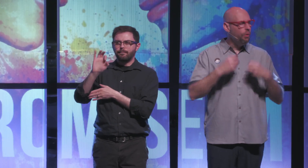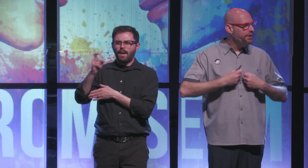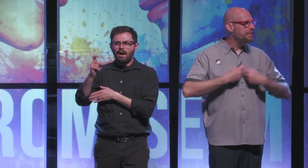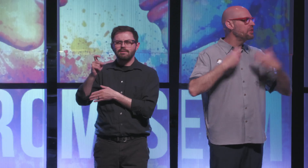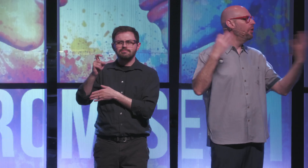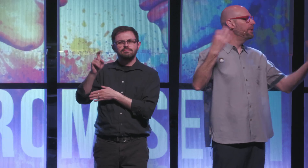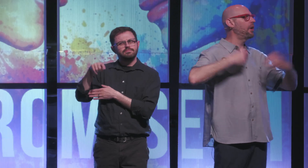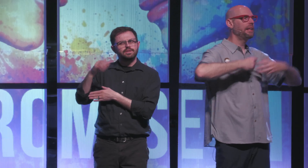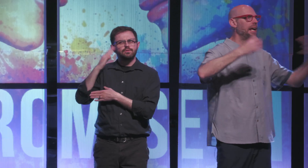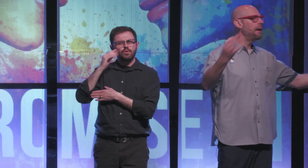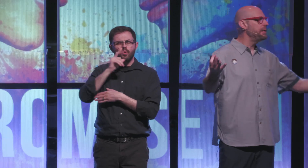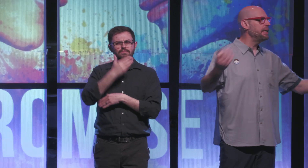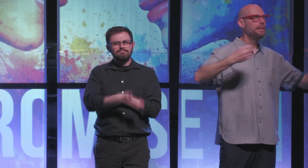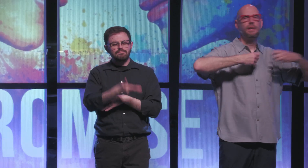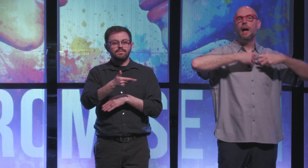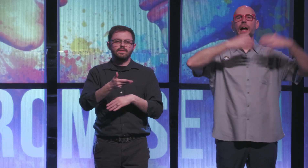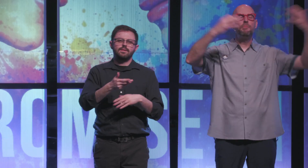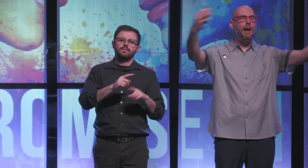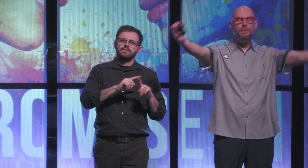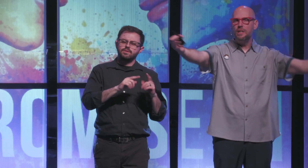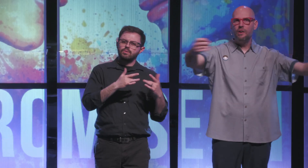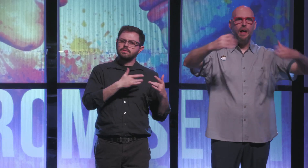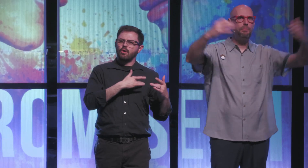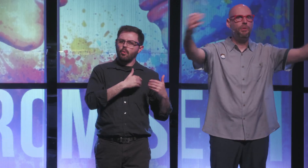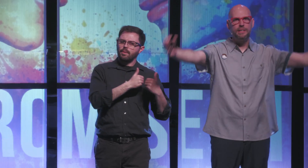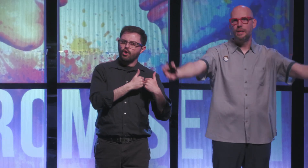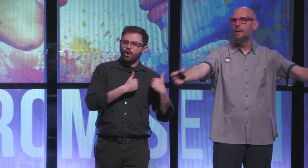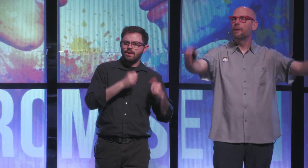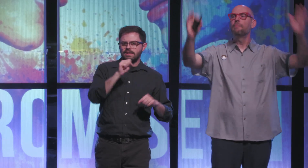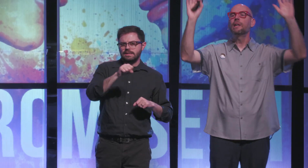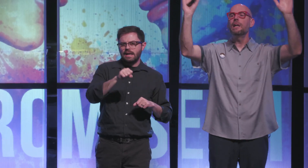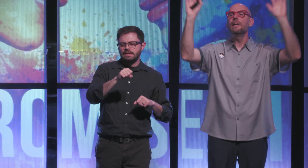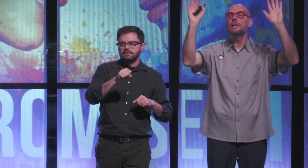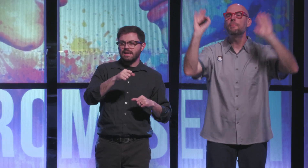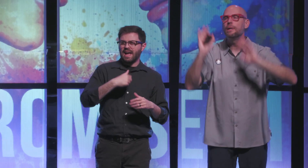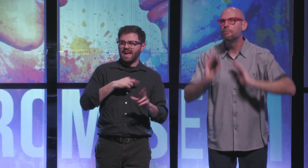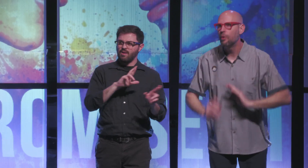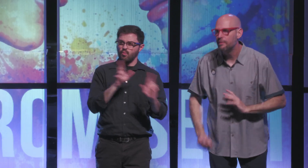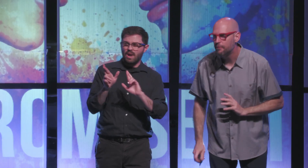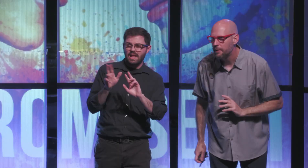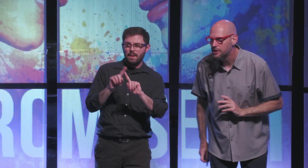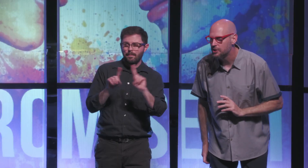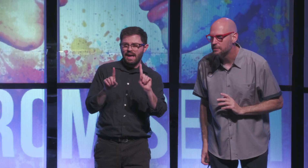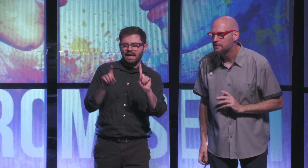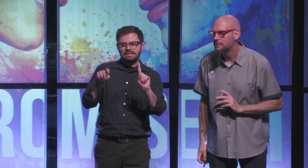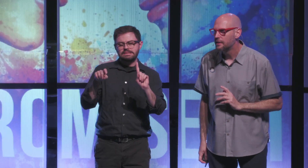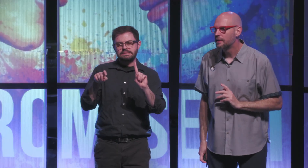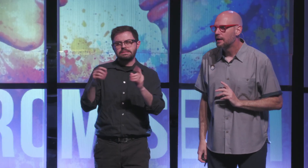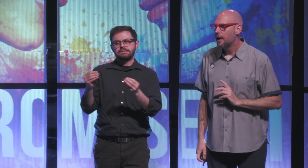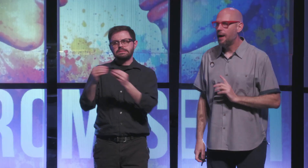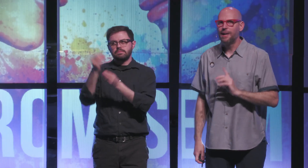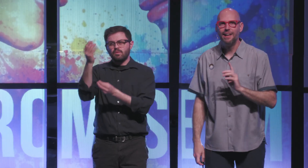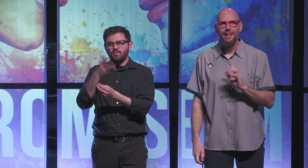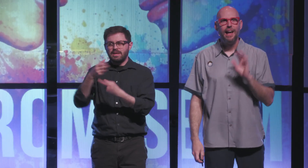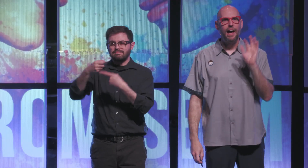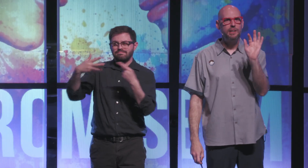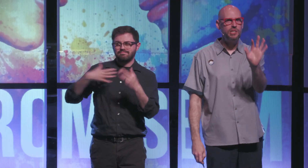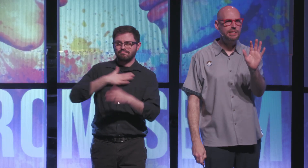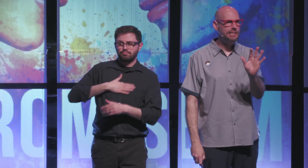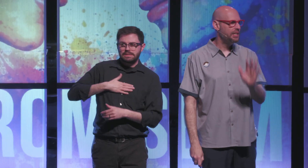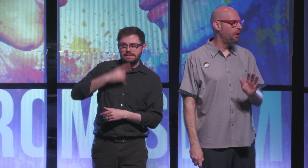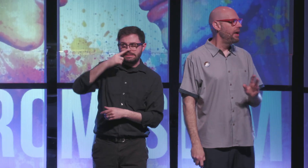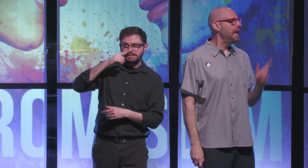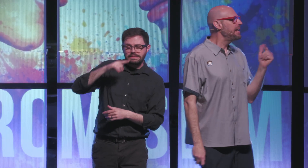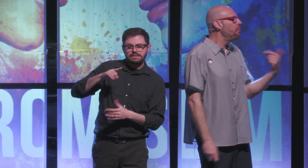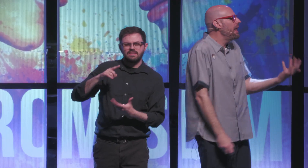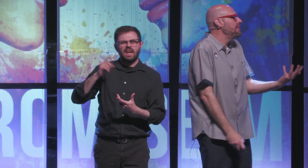he's holding this open heart, I'm in, I'm here, I'm present, but I'm gonna need a bit more information. I just